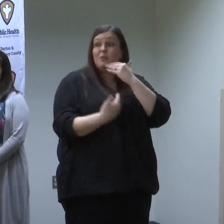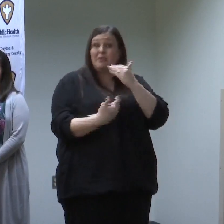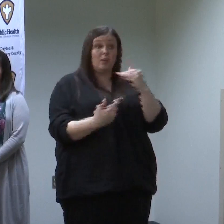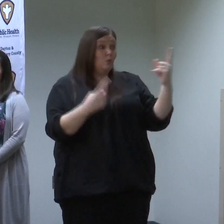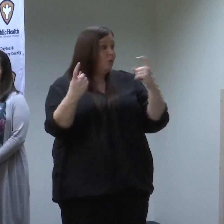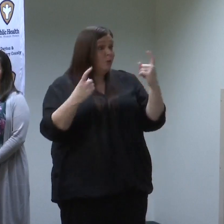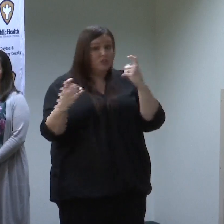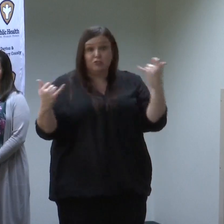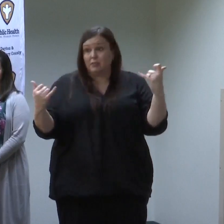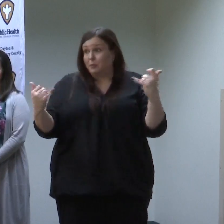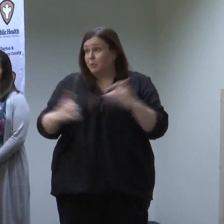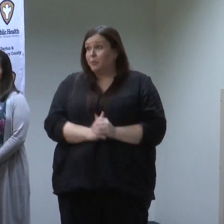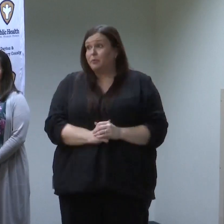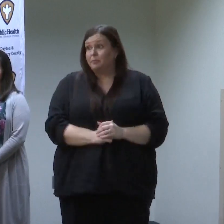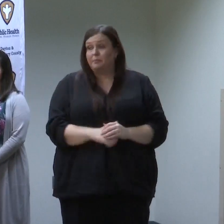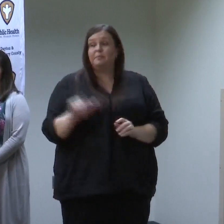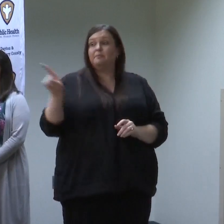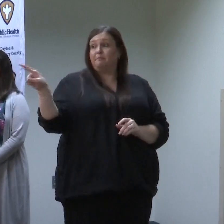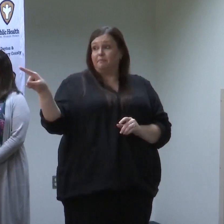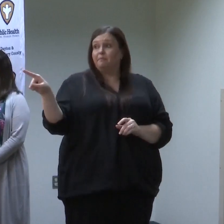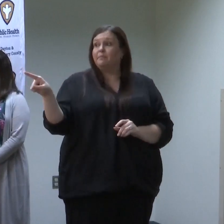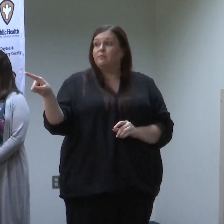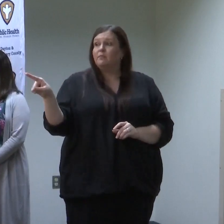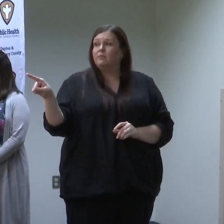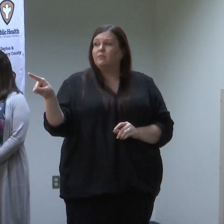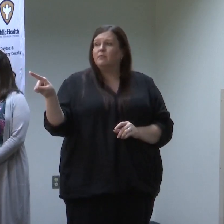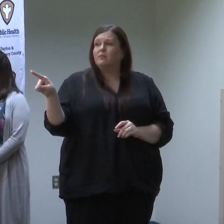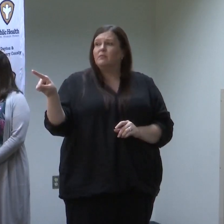to answer any questions.